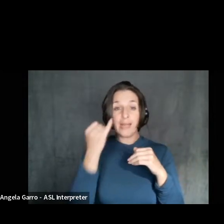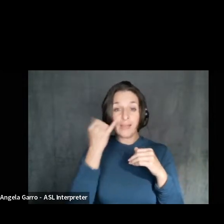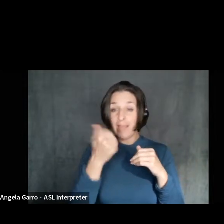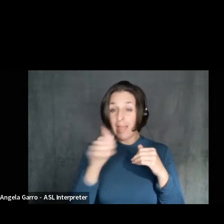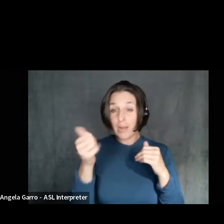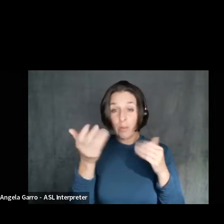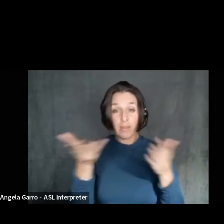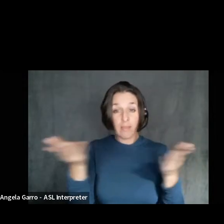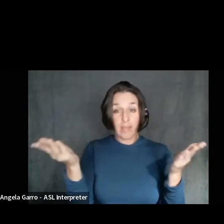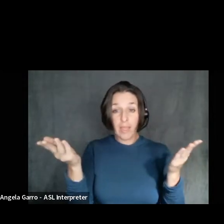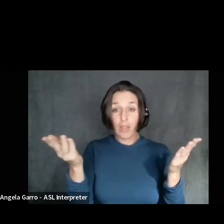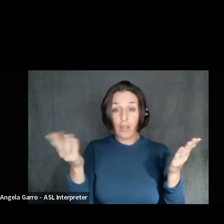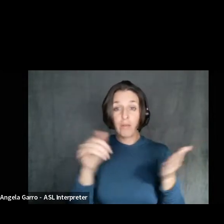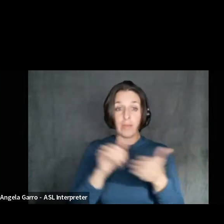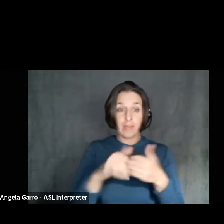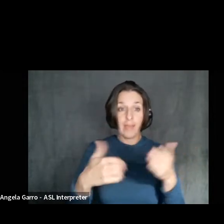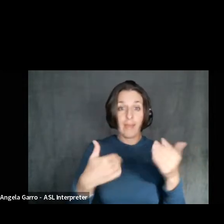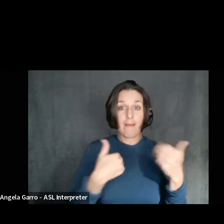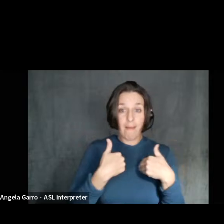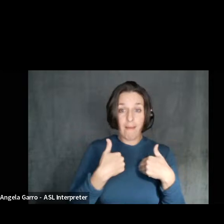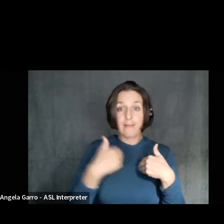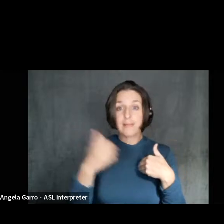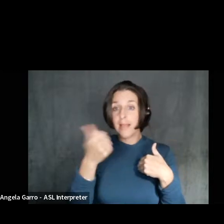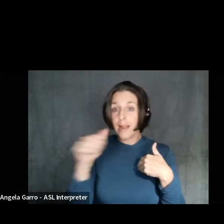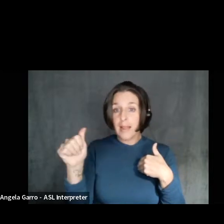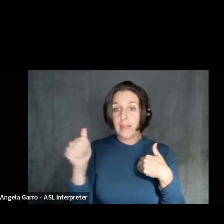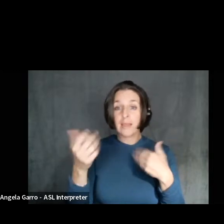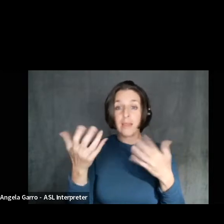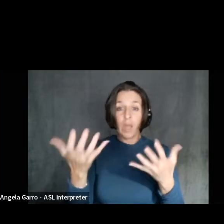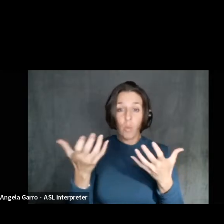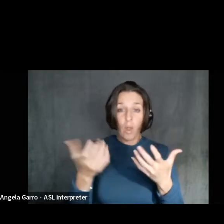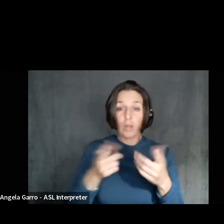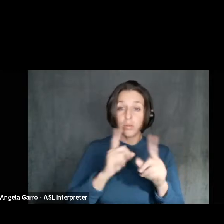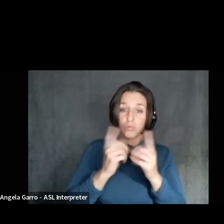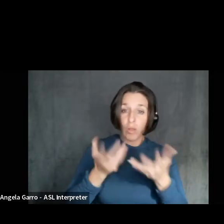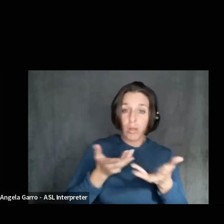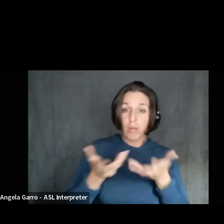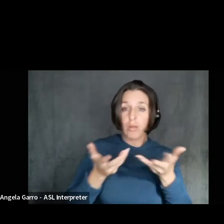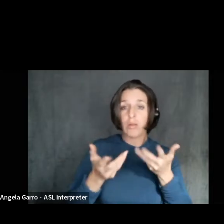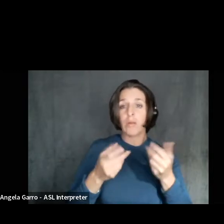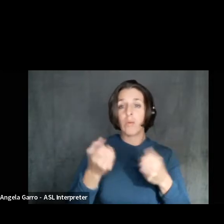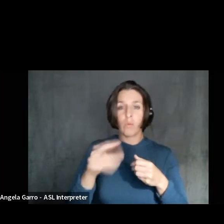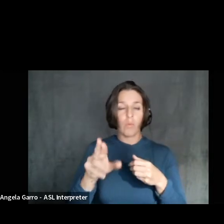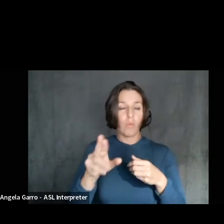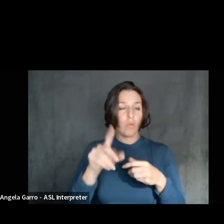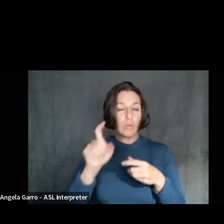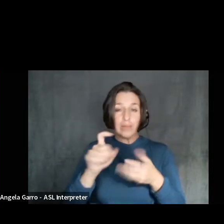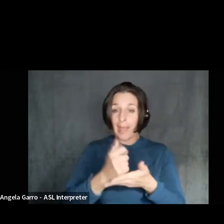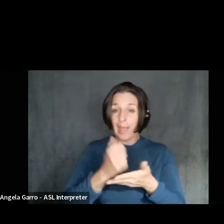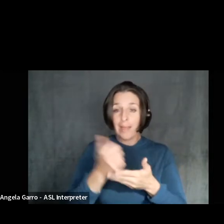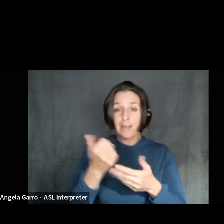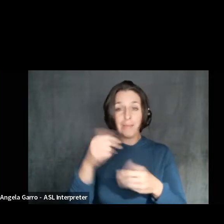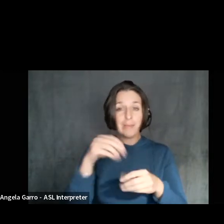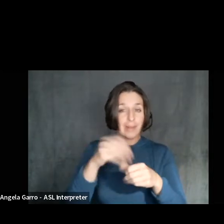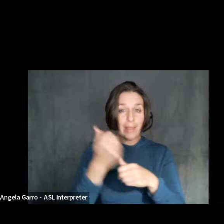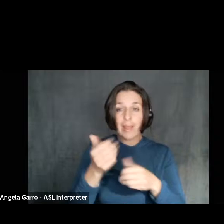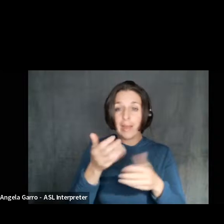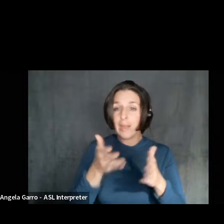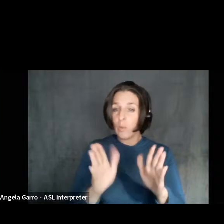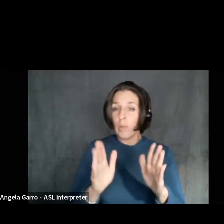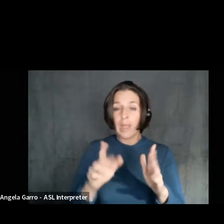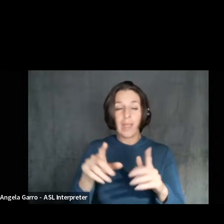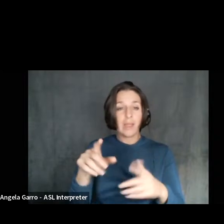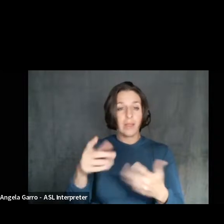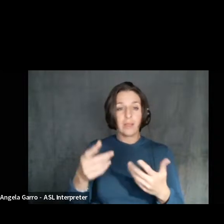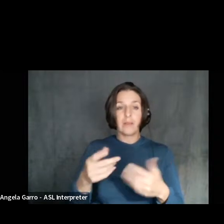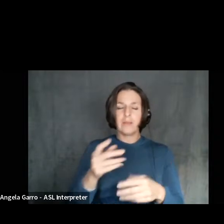that, that has anything that they want to talk about or that need help in any way, to please reach out and just keep our